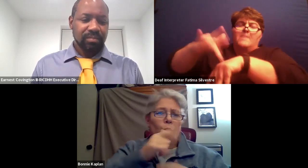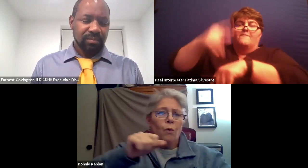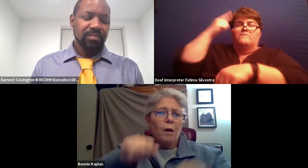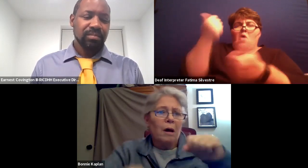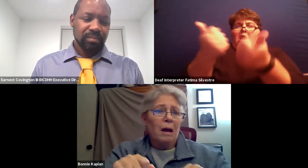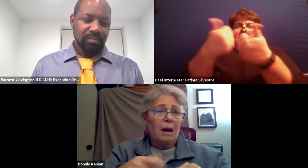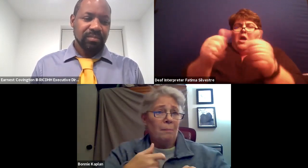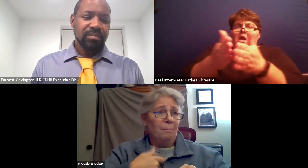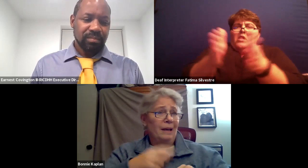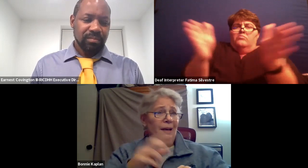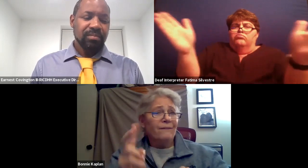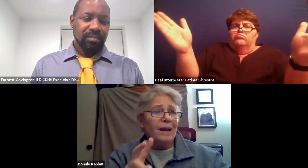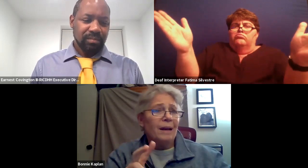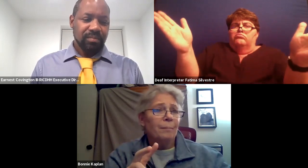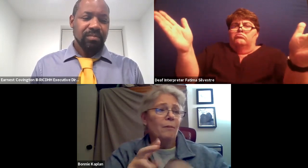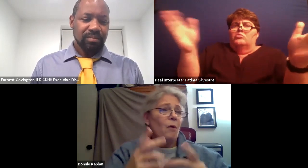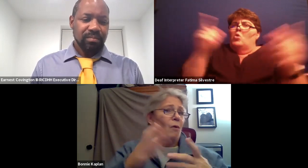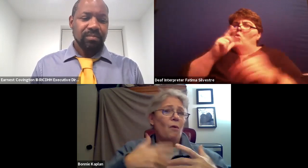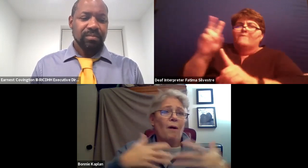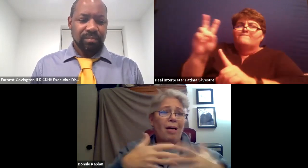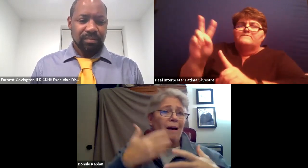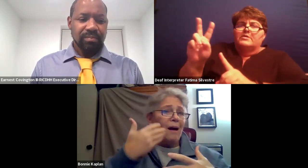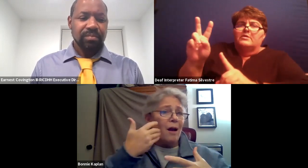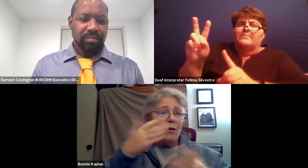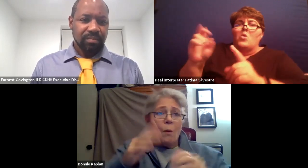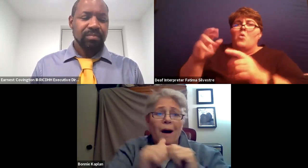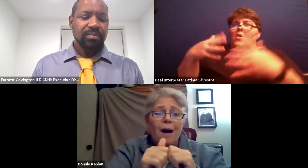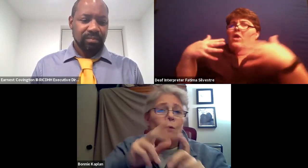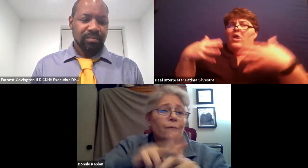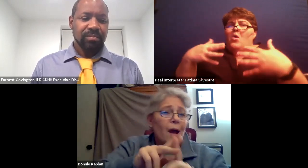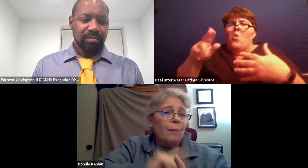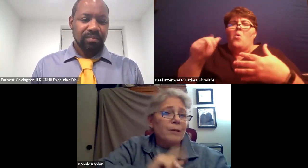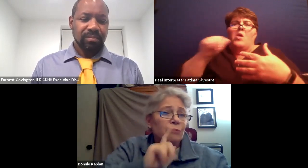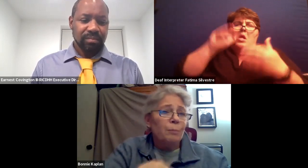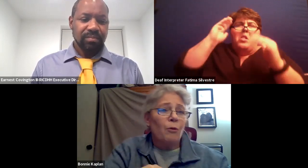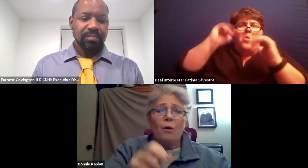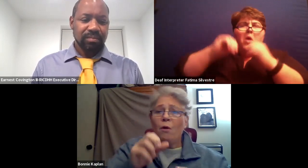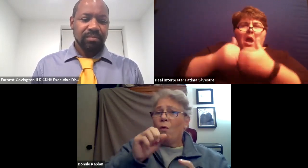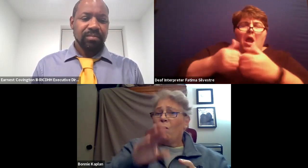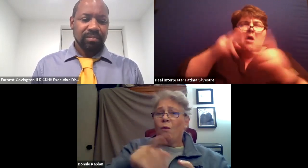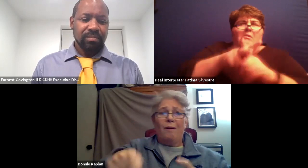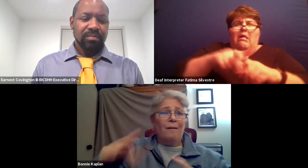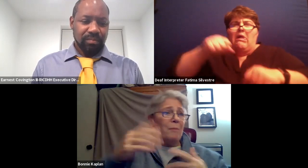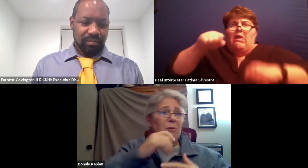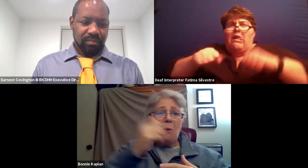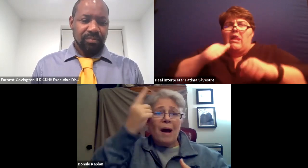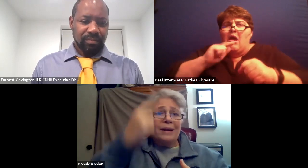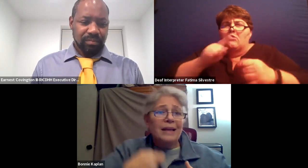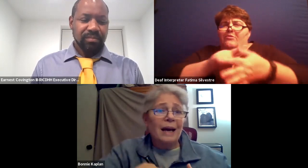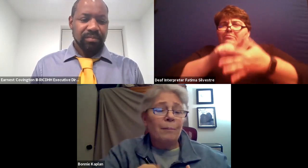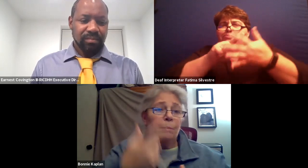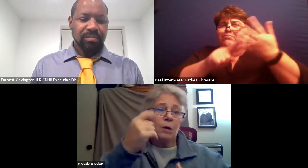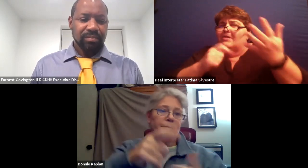And we're always here for you. If you're not sure if you're a victim or not, or you're a little bit unclear about how to